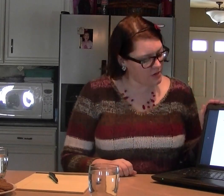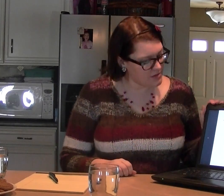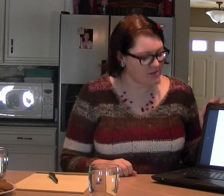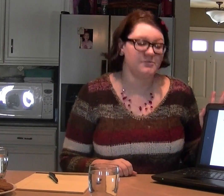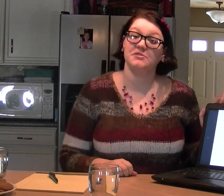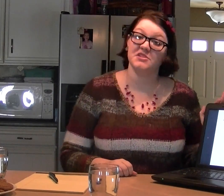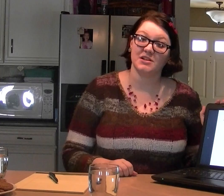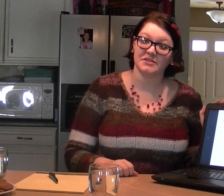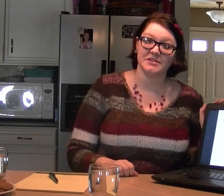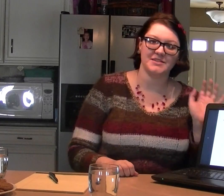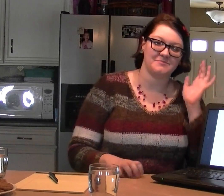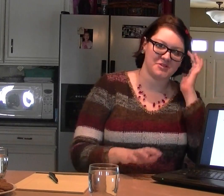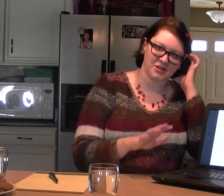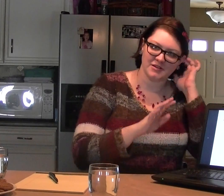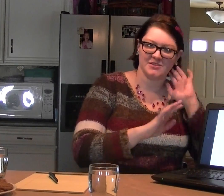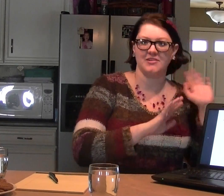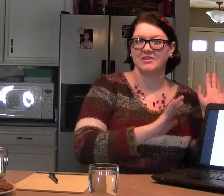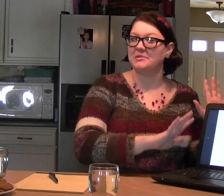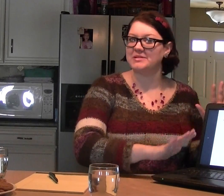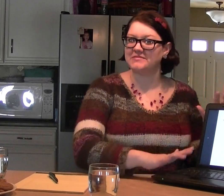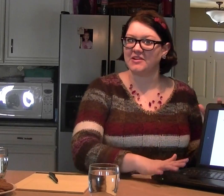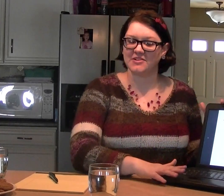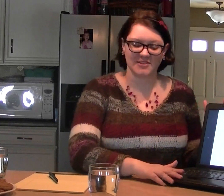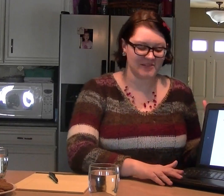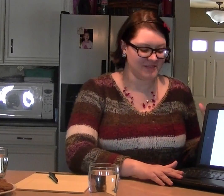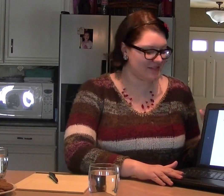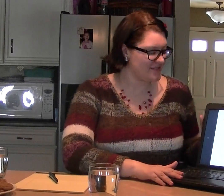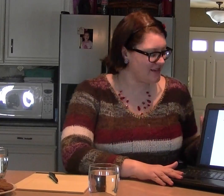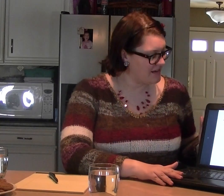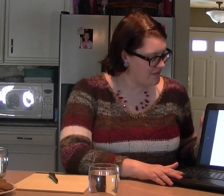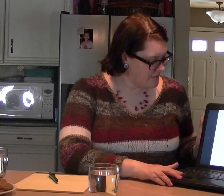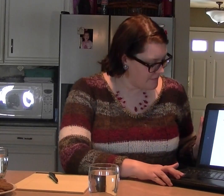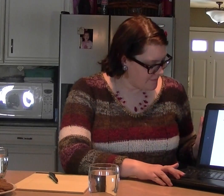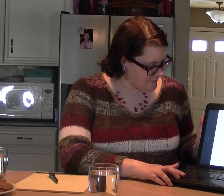So those are the colors. I'm sorry that I wasn't very good at those.